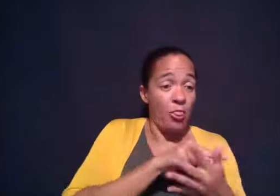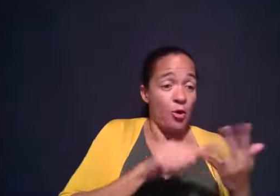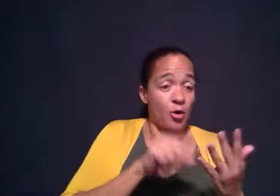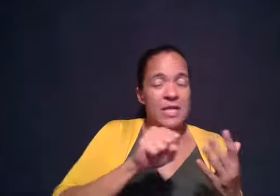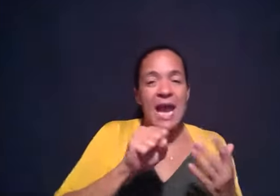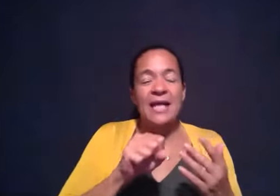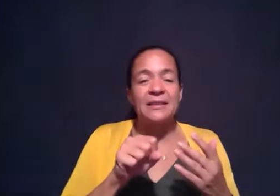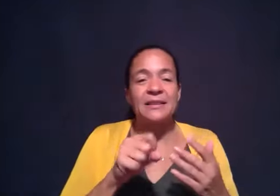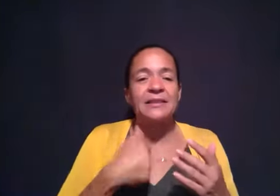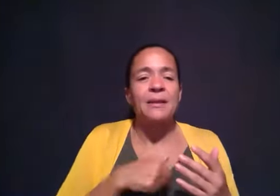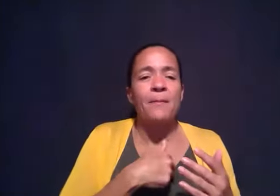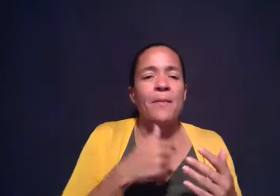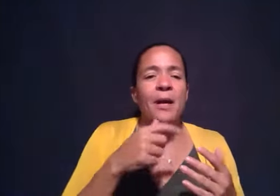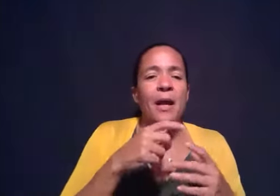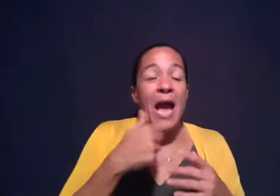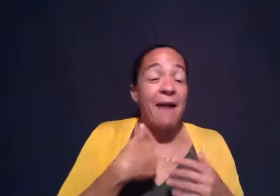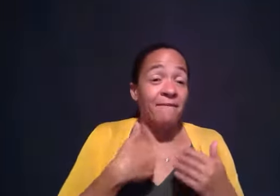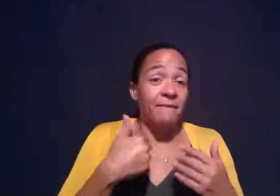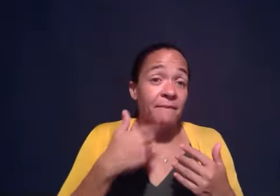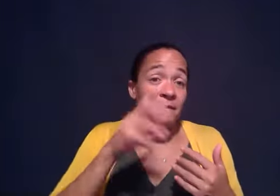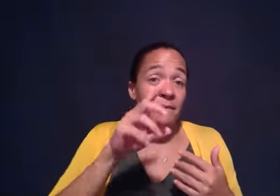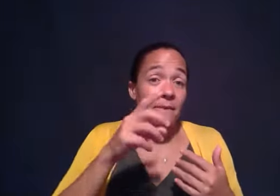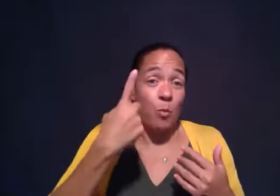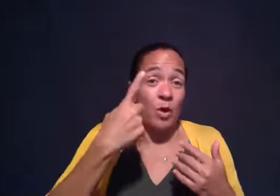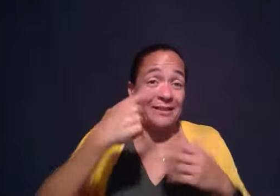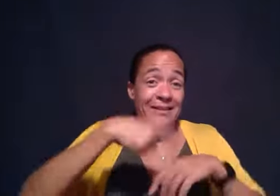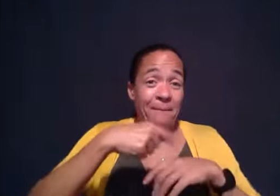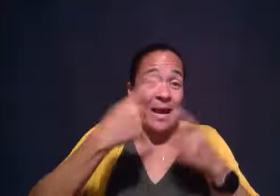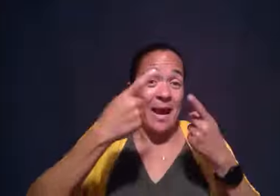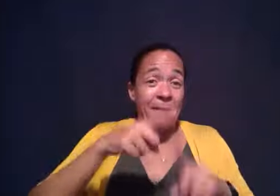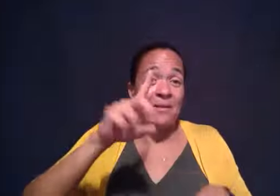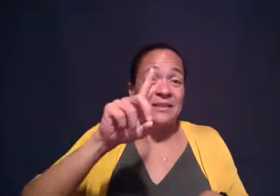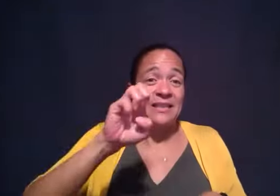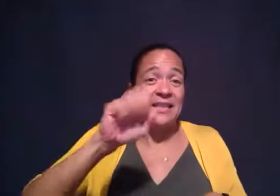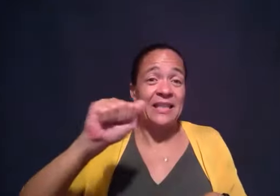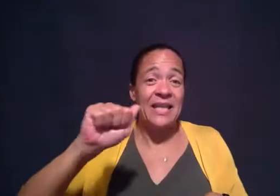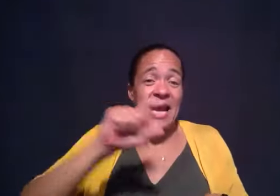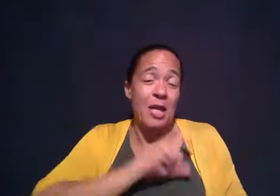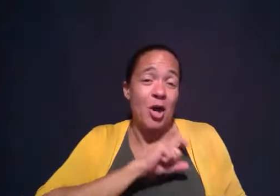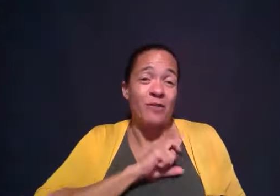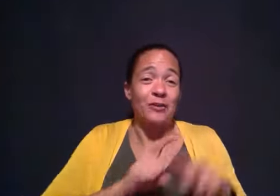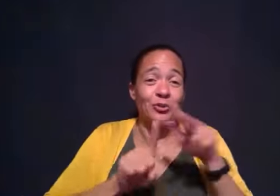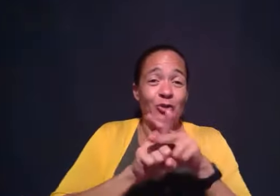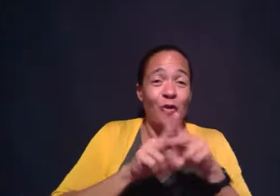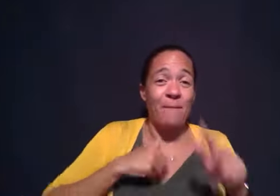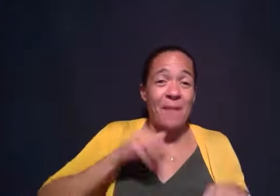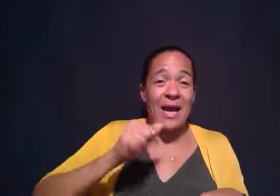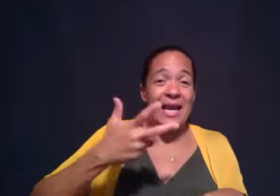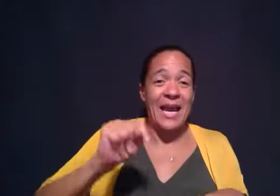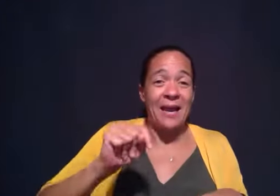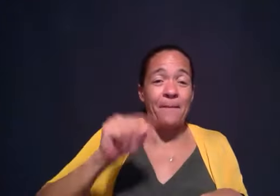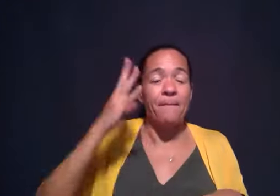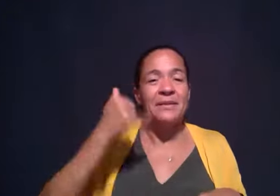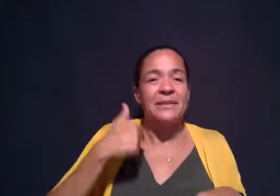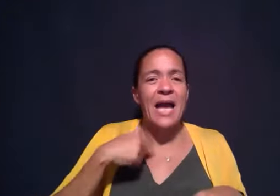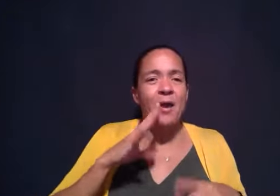DEA agent show up at my apartment at one point because I was running around with some manufacturers and distributors, and